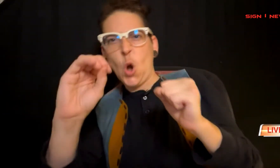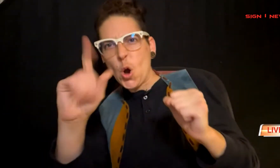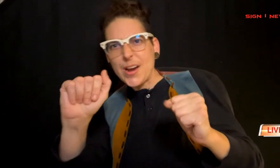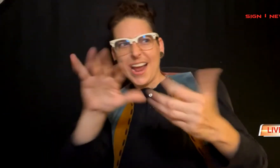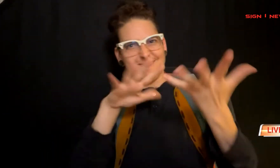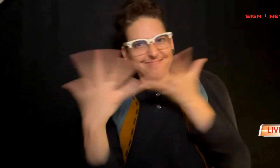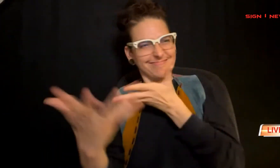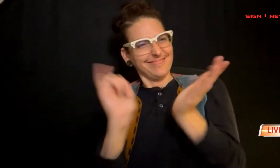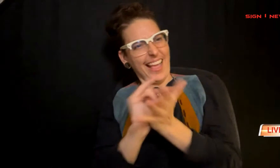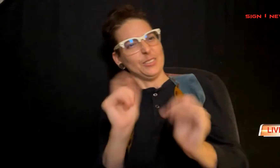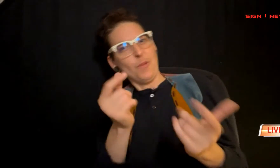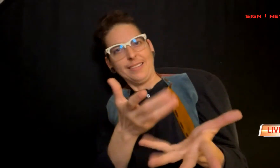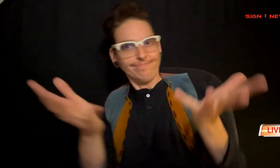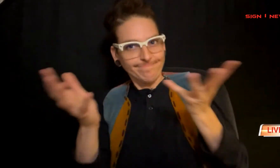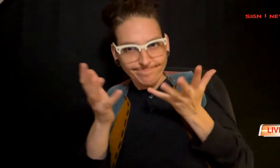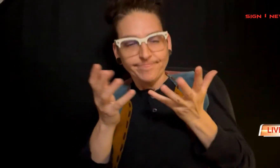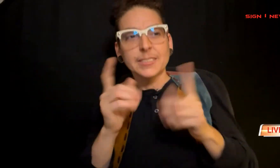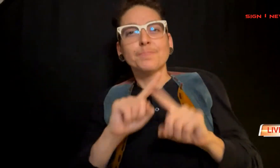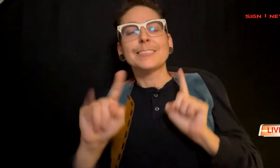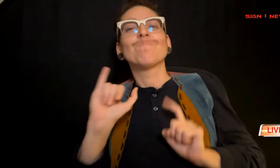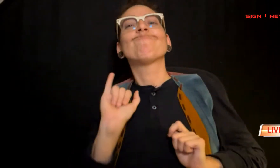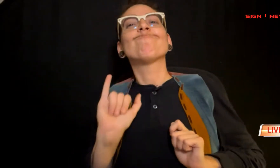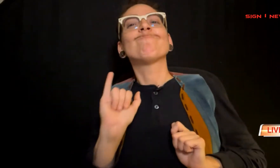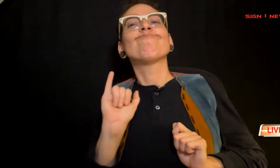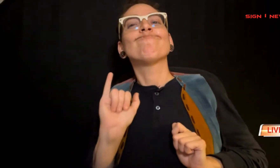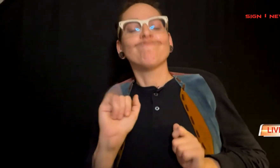It was great deaf representation. About codas,